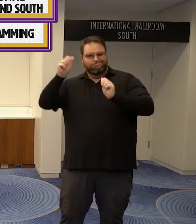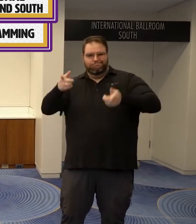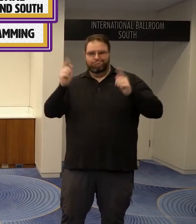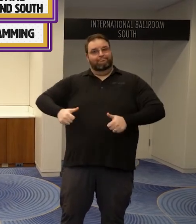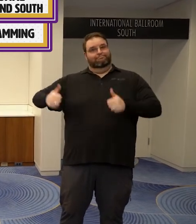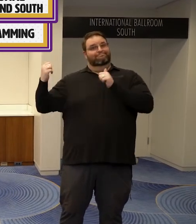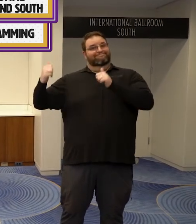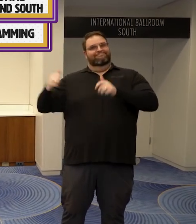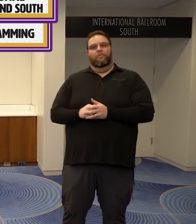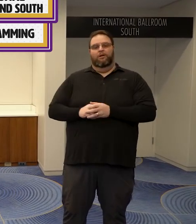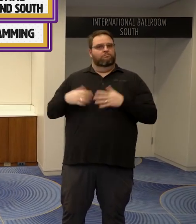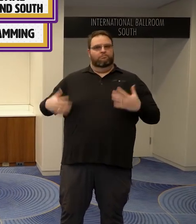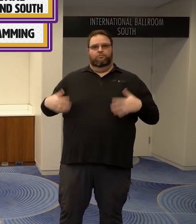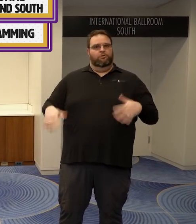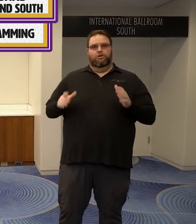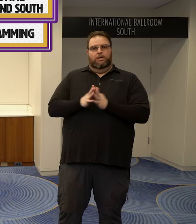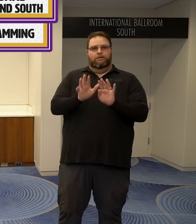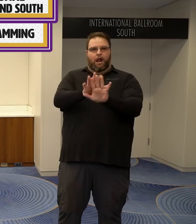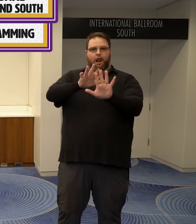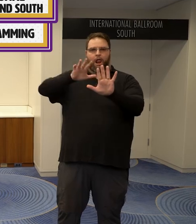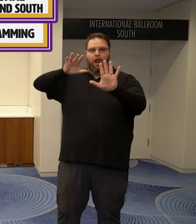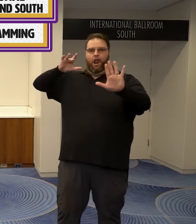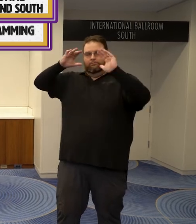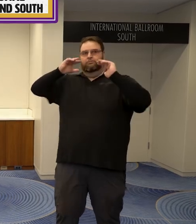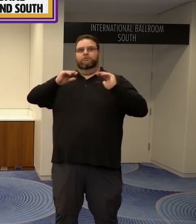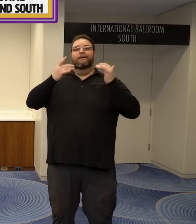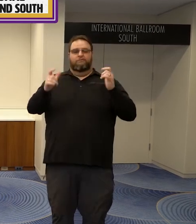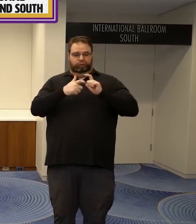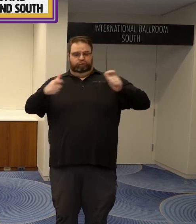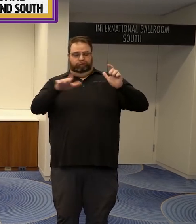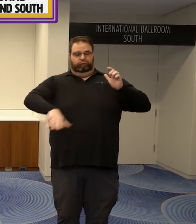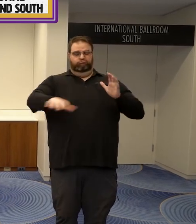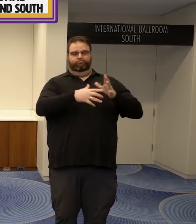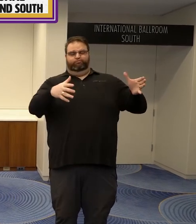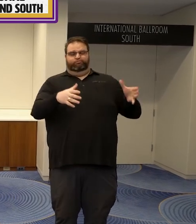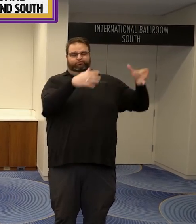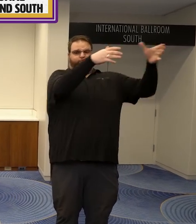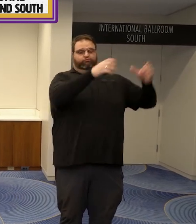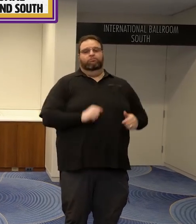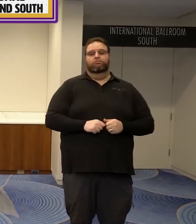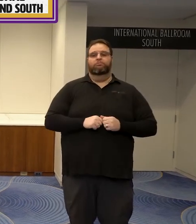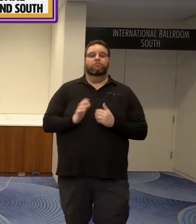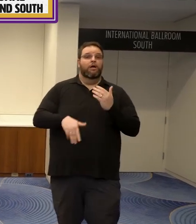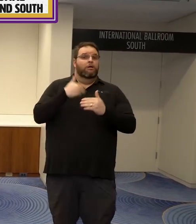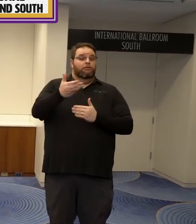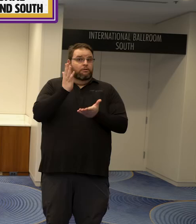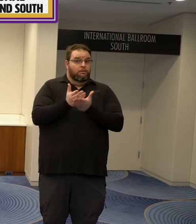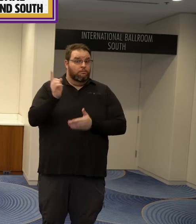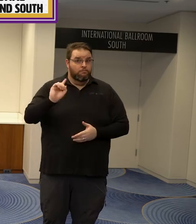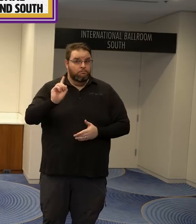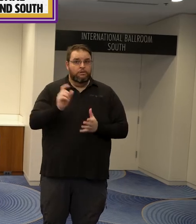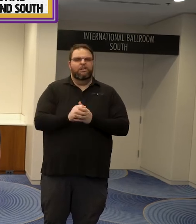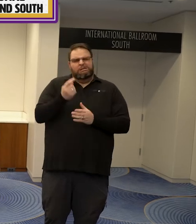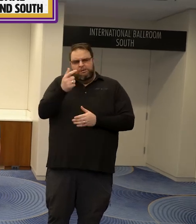ballrooms, and it was very, very full. It is now in a much larger space. All right, so our next stop, we've